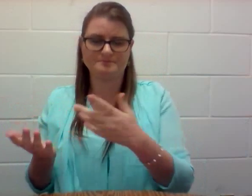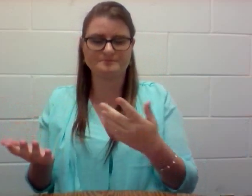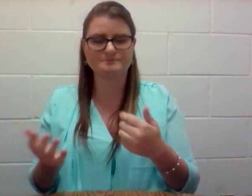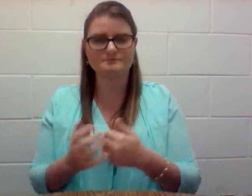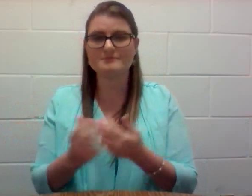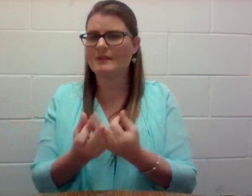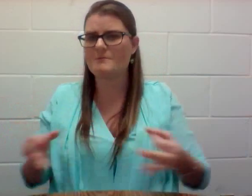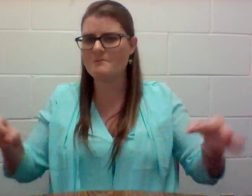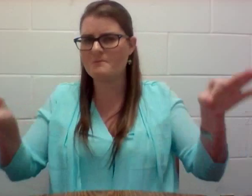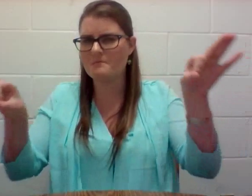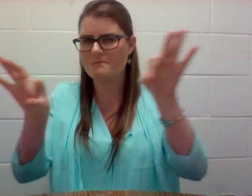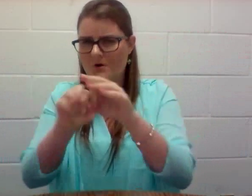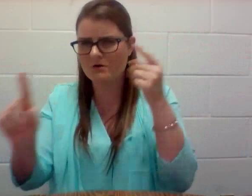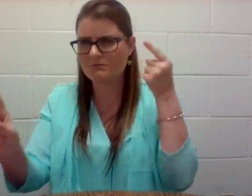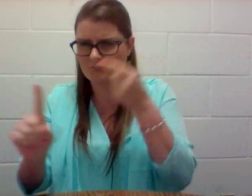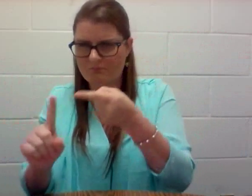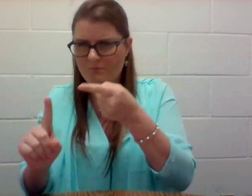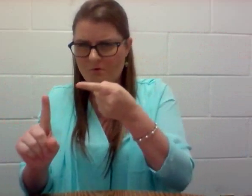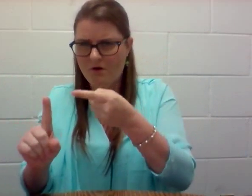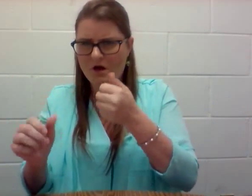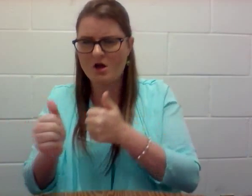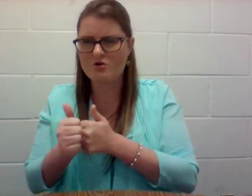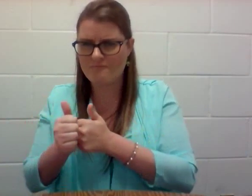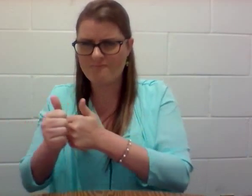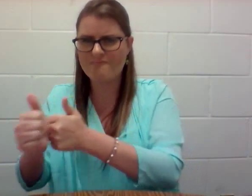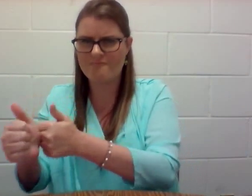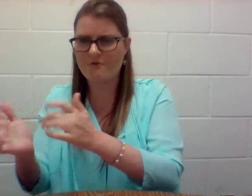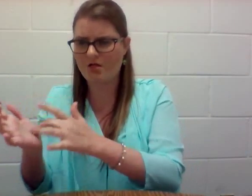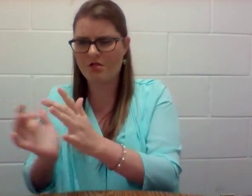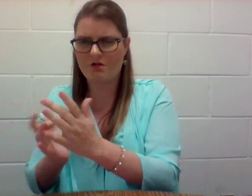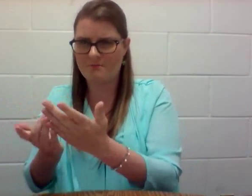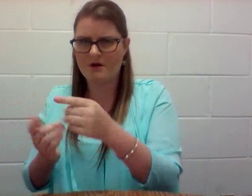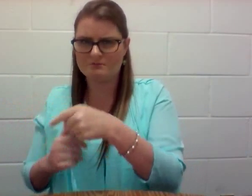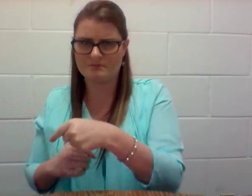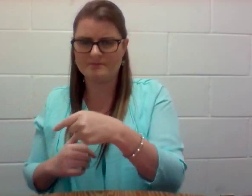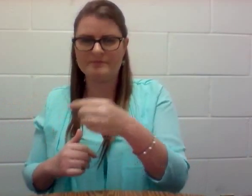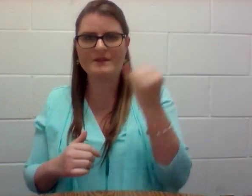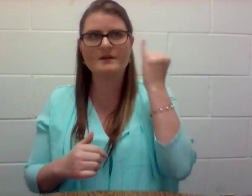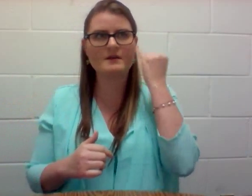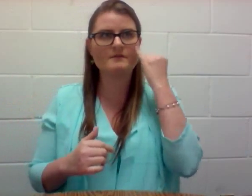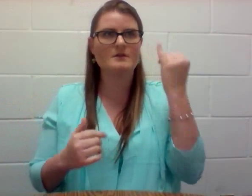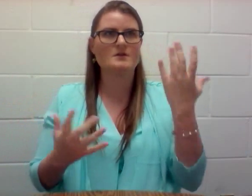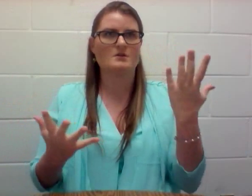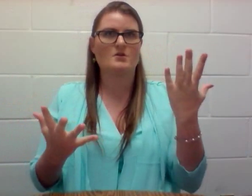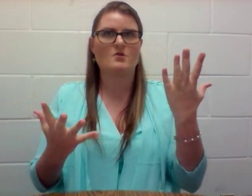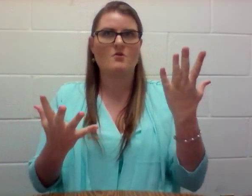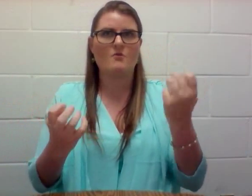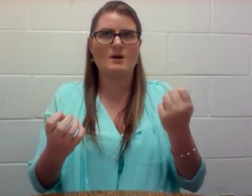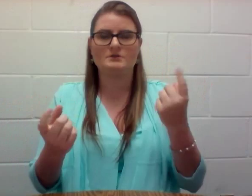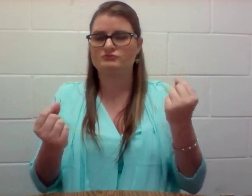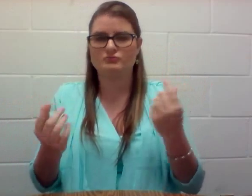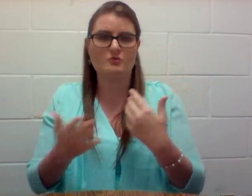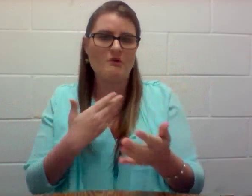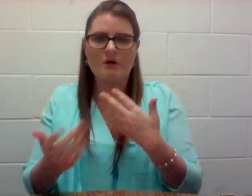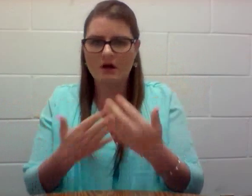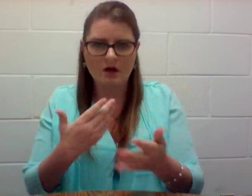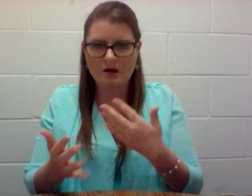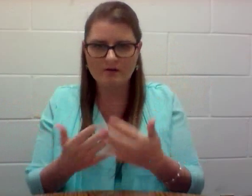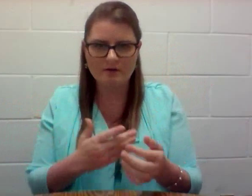going to do what I want to do, then I don't have much to say to them on this score. But if the aim really is, does